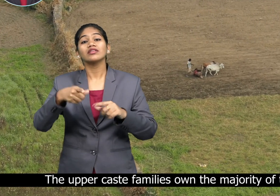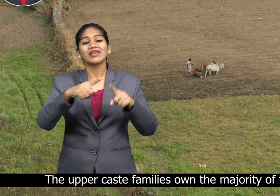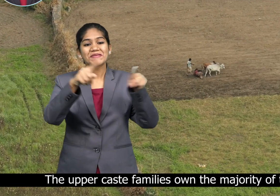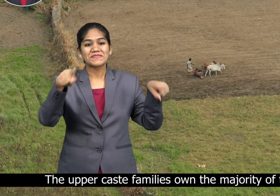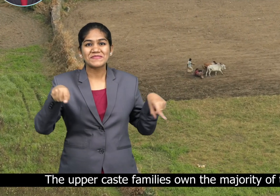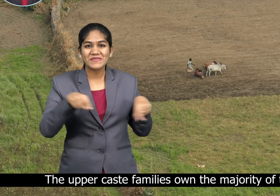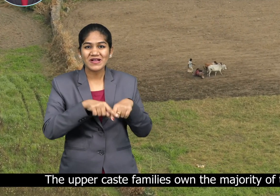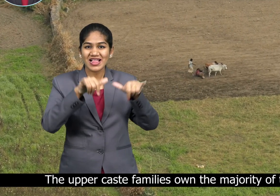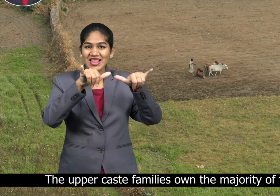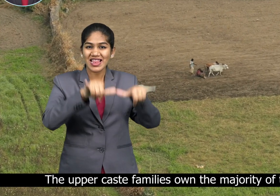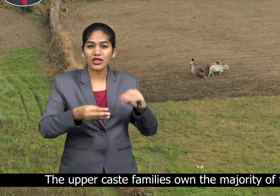village.